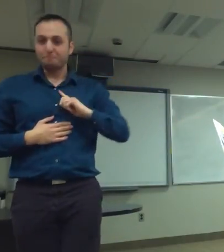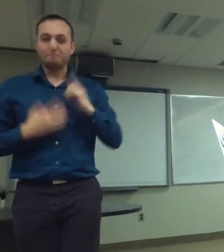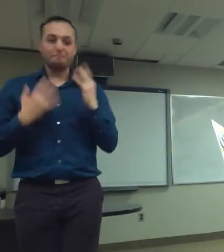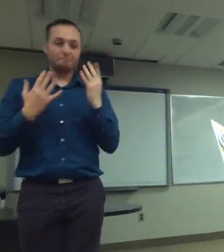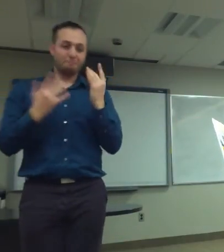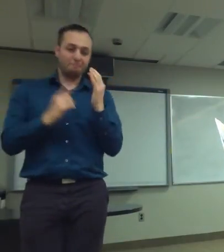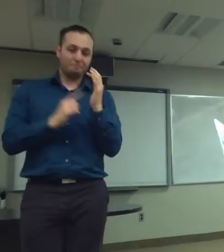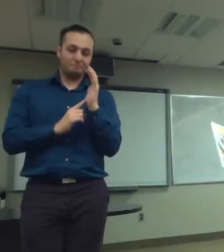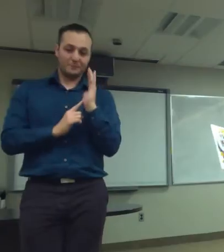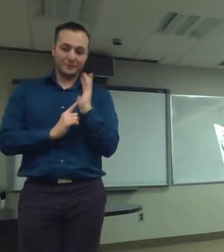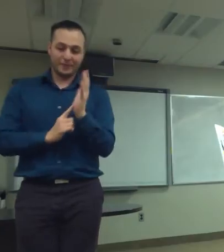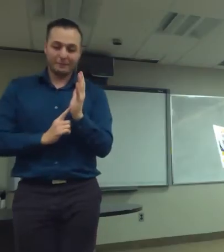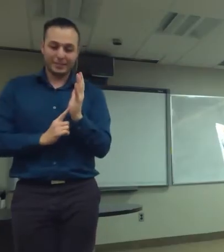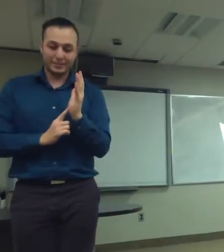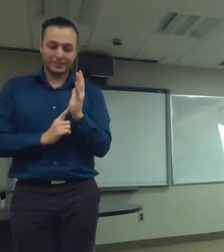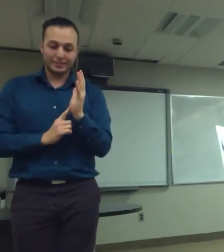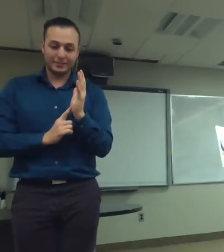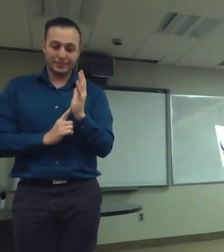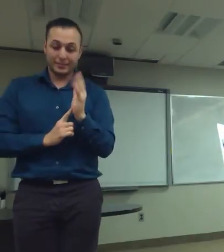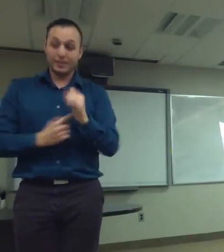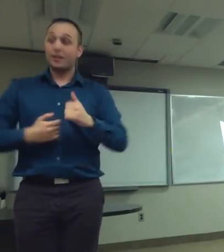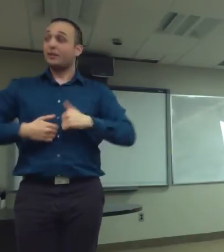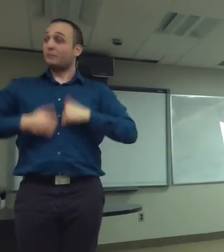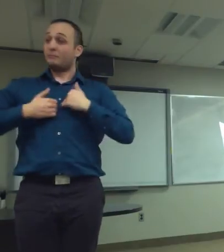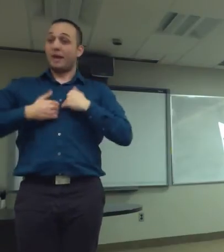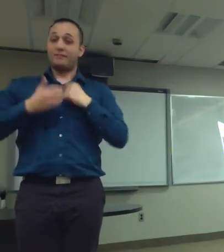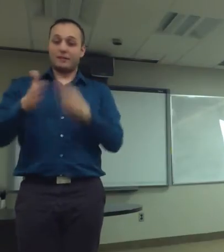the bathtub.